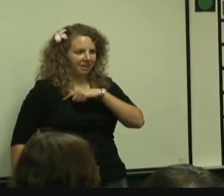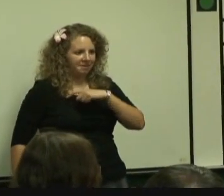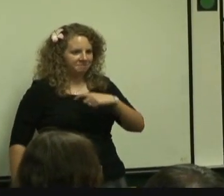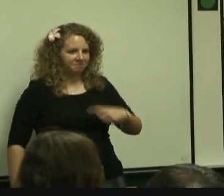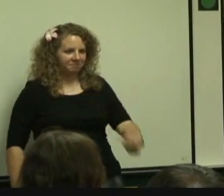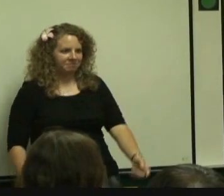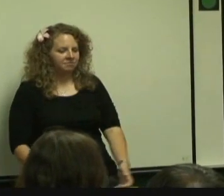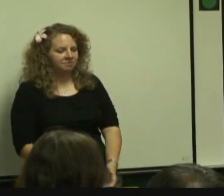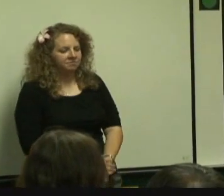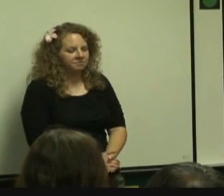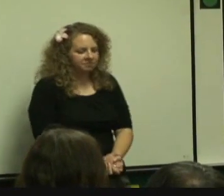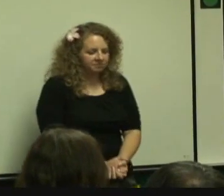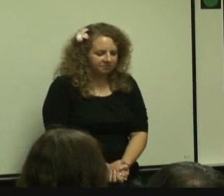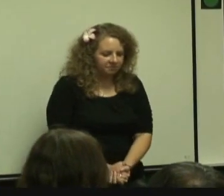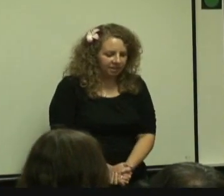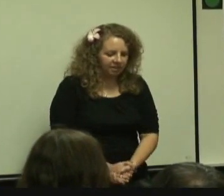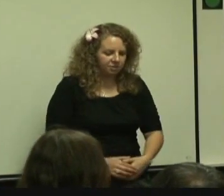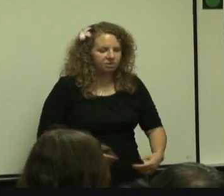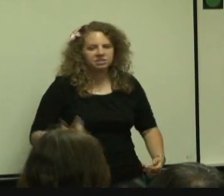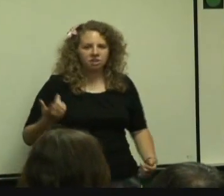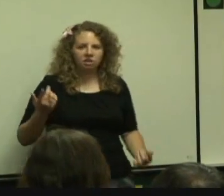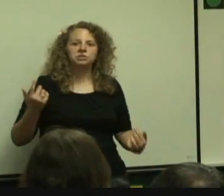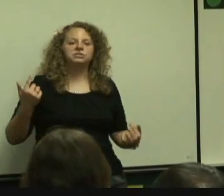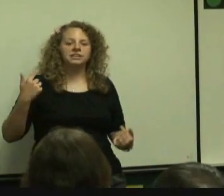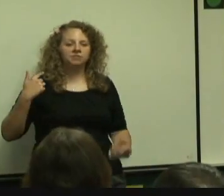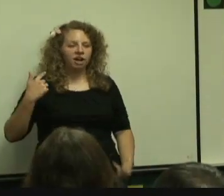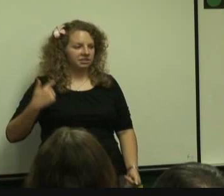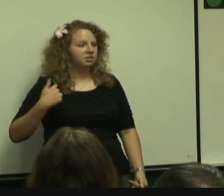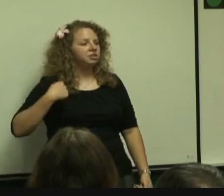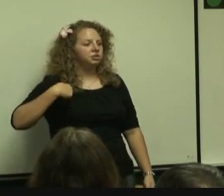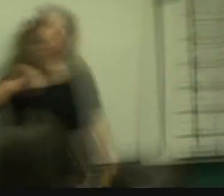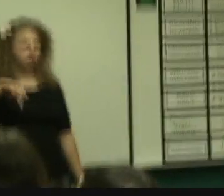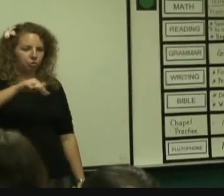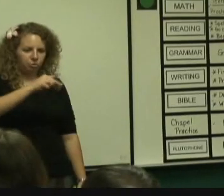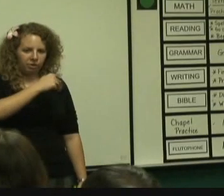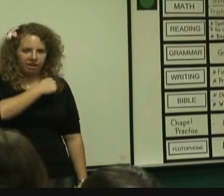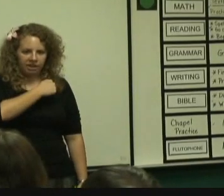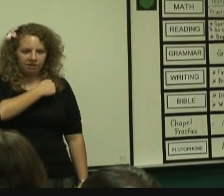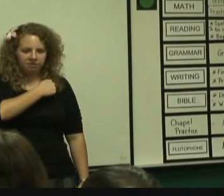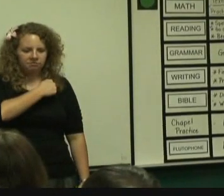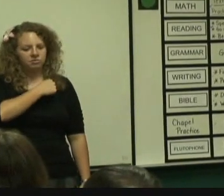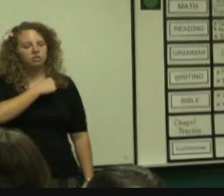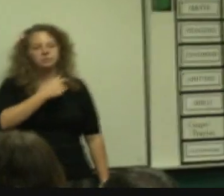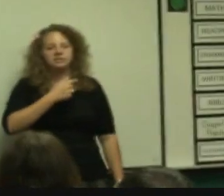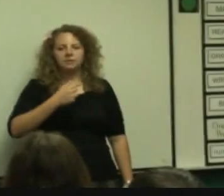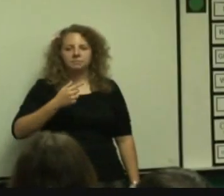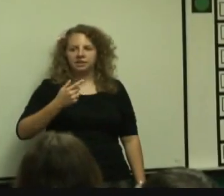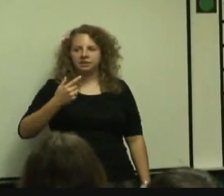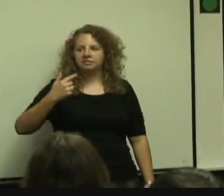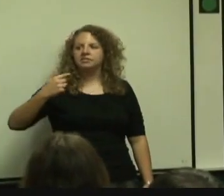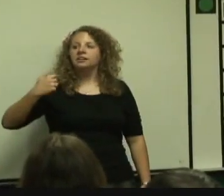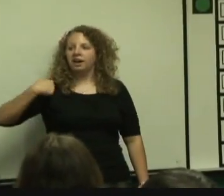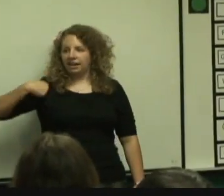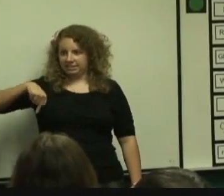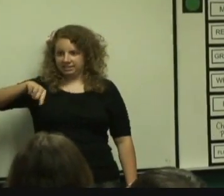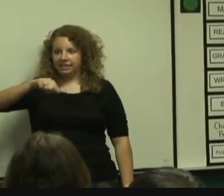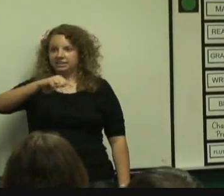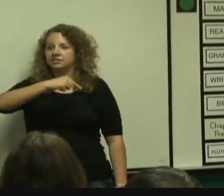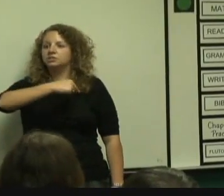Okay? And so this is also the same for us. So we are doing something, us. Yes, so